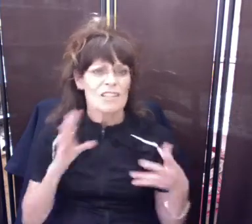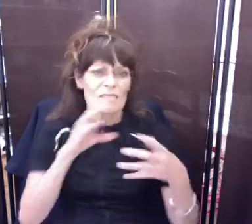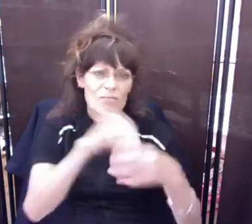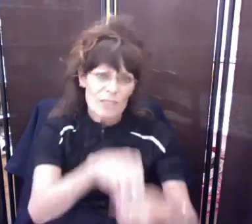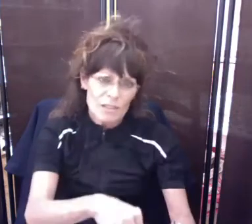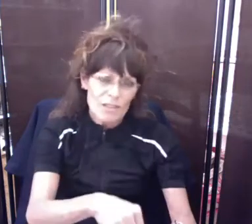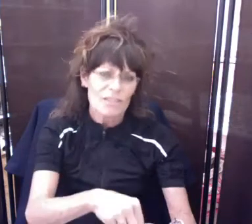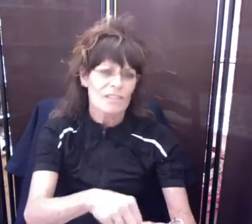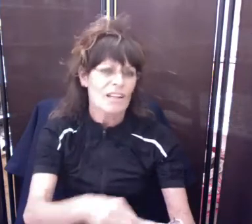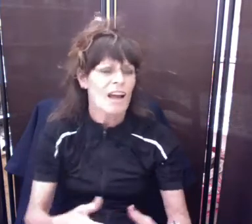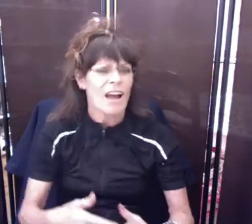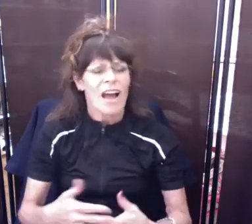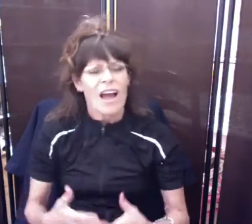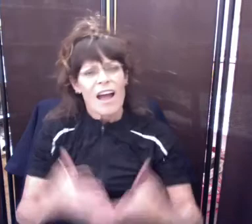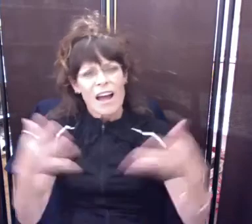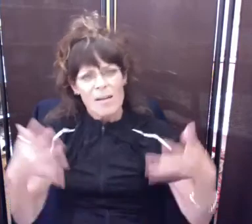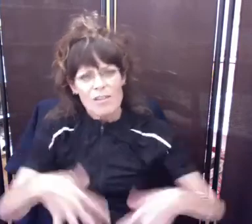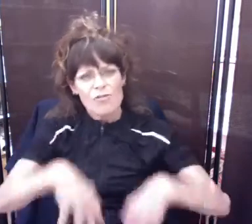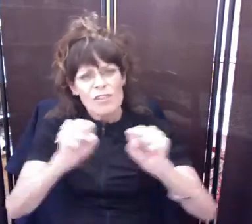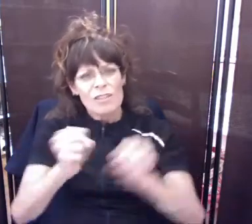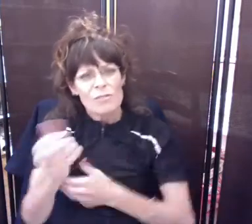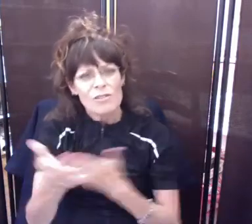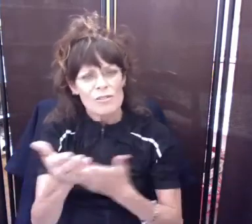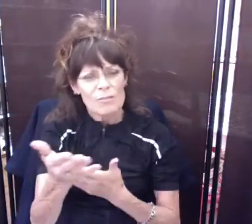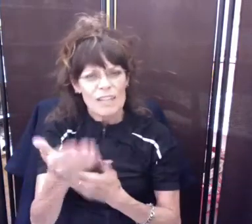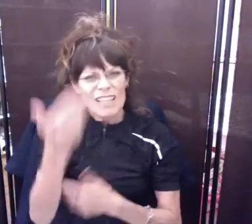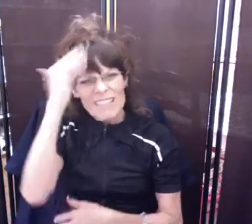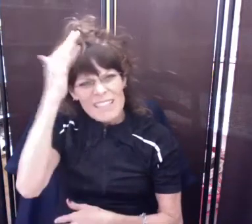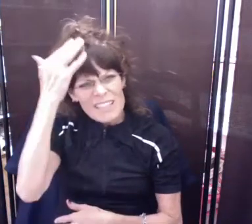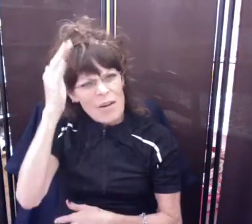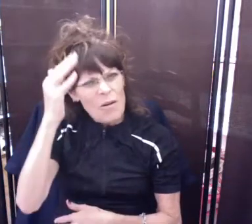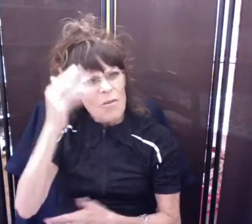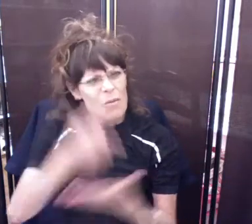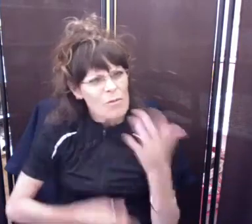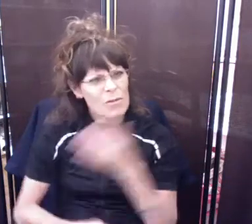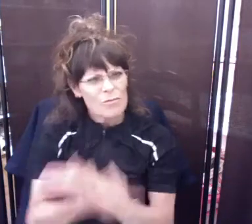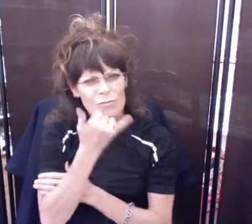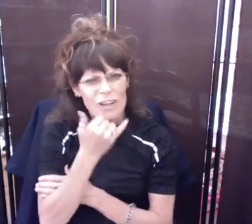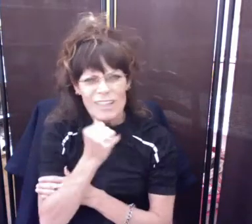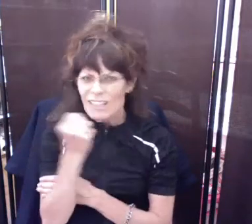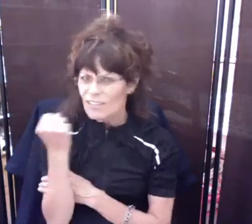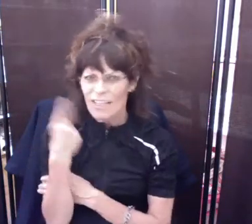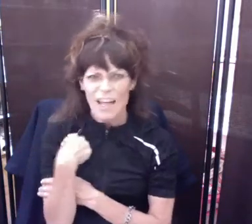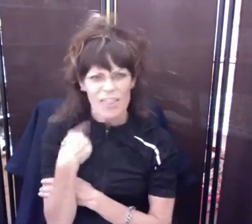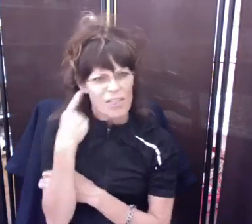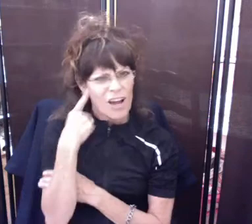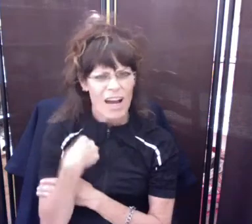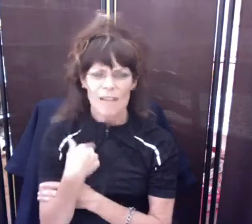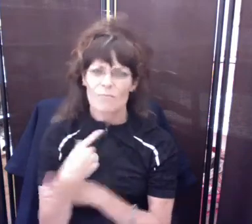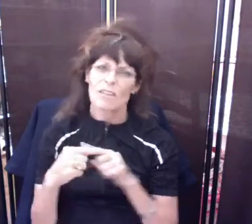Alcoholics Anonymous. But I didn't know what was wrong. I just thought, I was different. Like, I'll give you